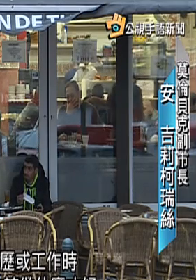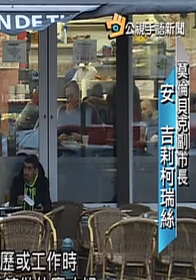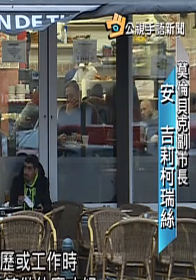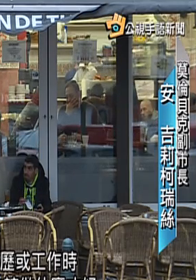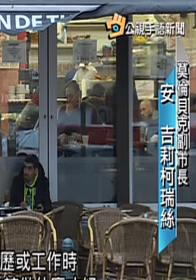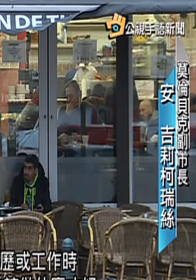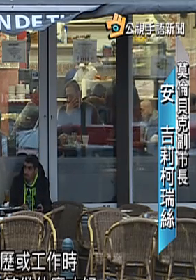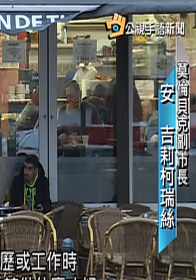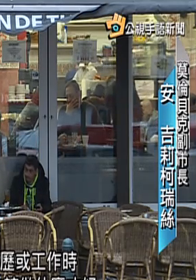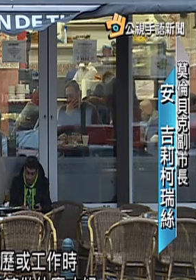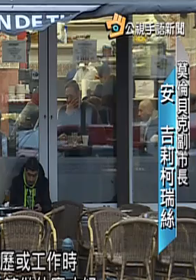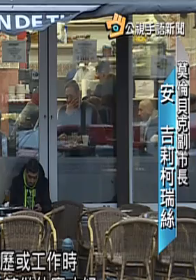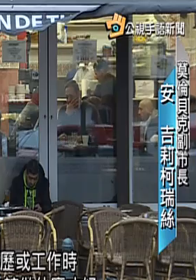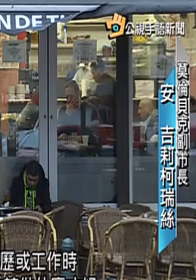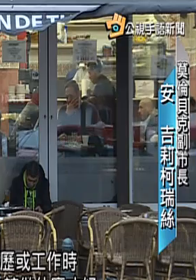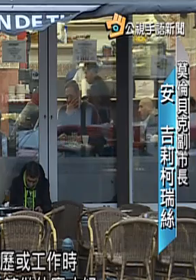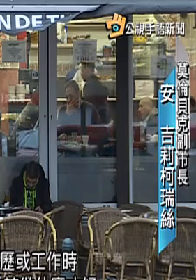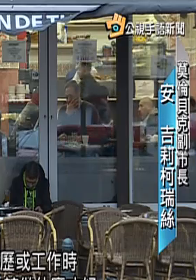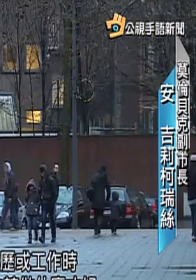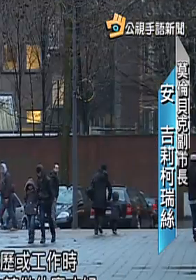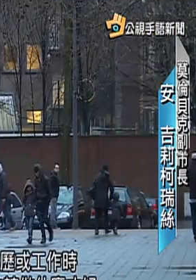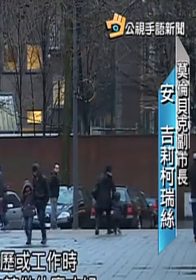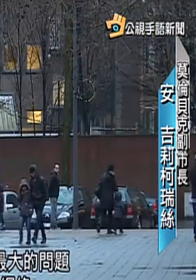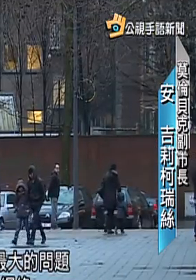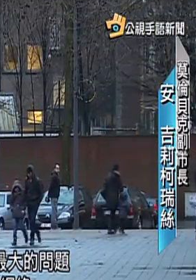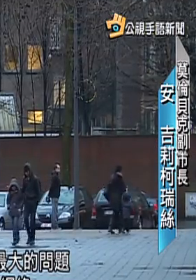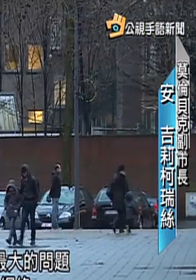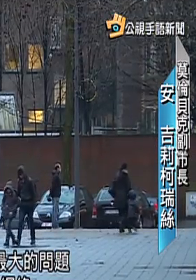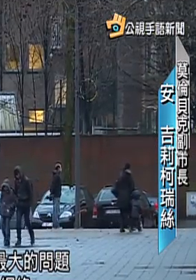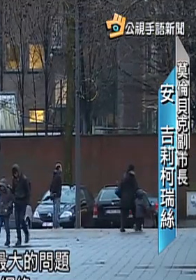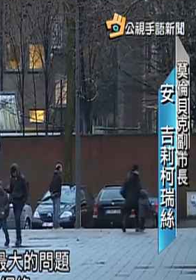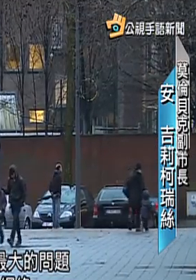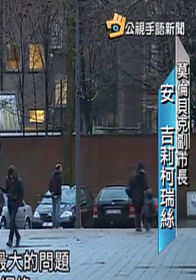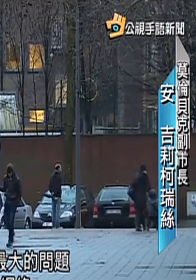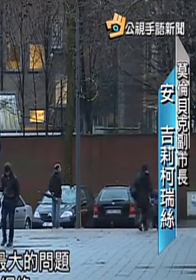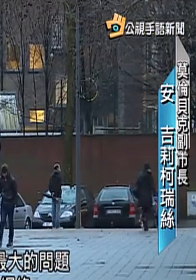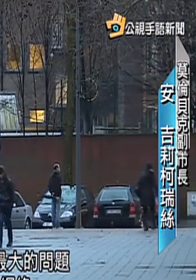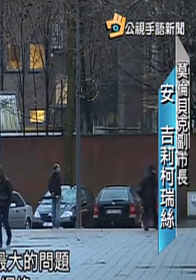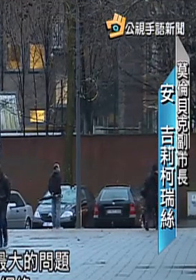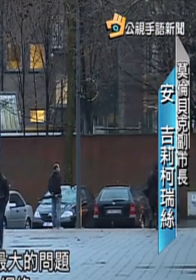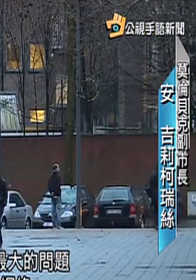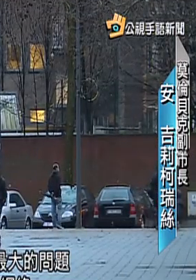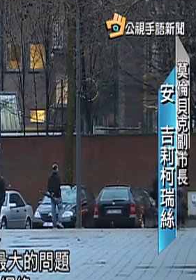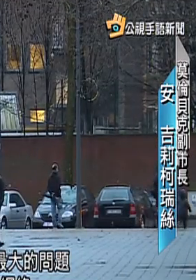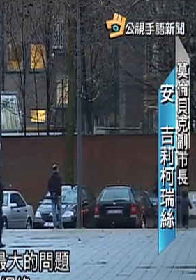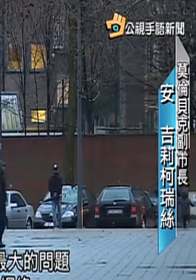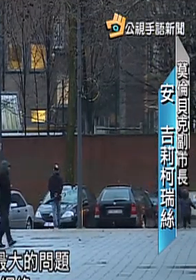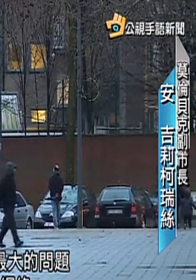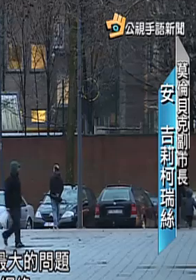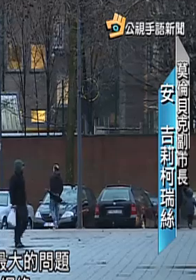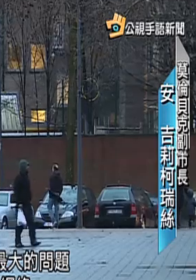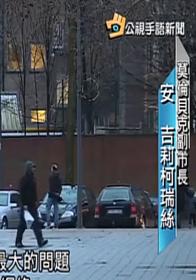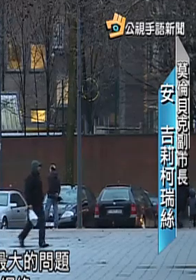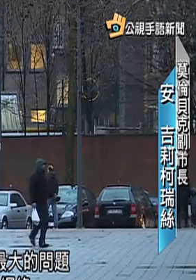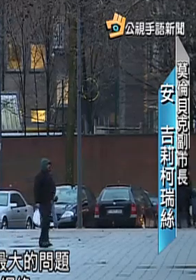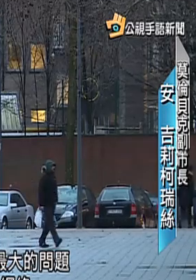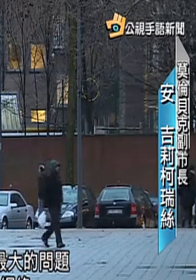what I'm going to do with my life.And a very big problem that has appeared last years is also the social